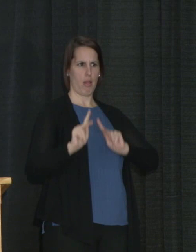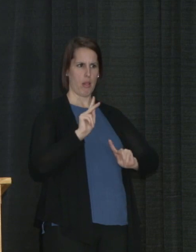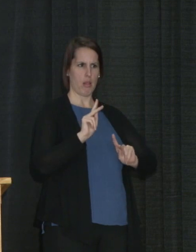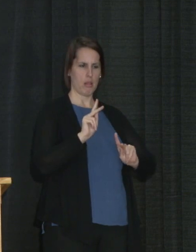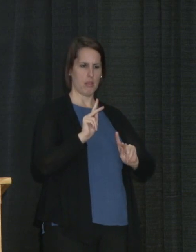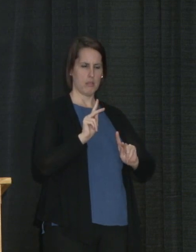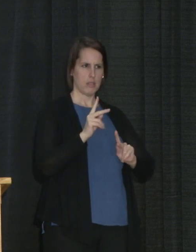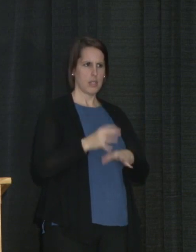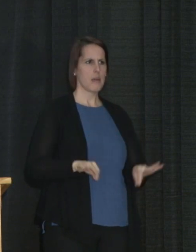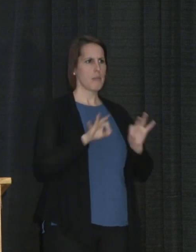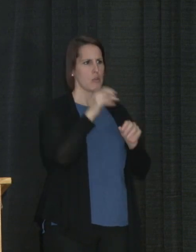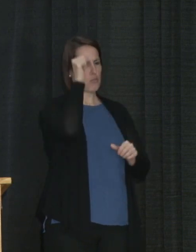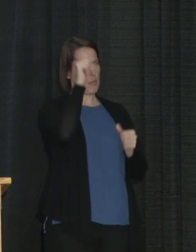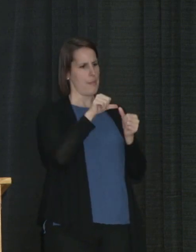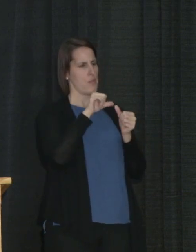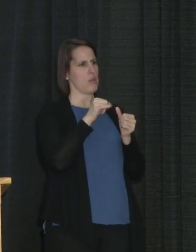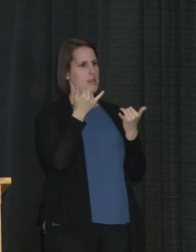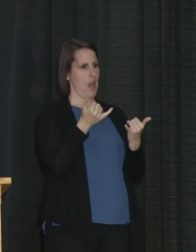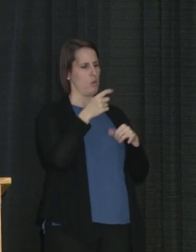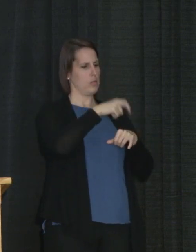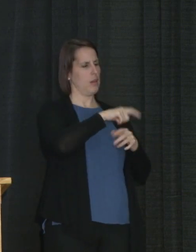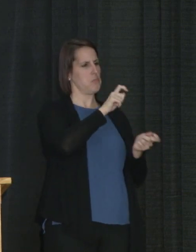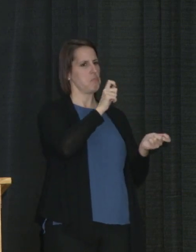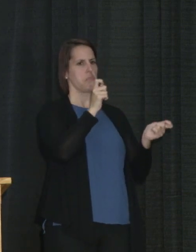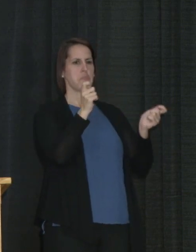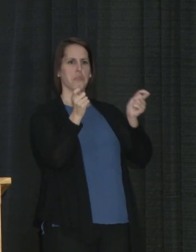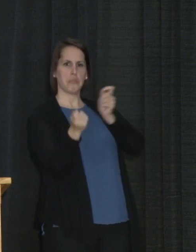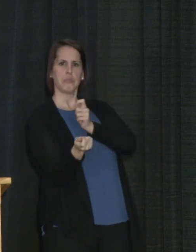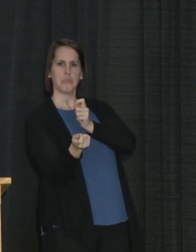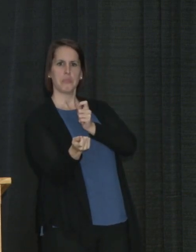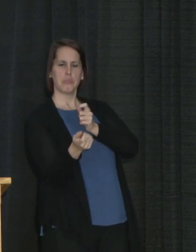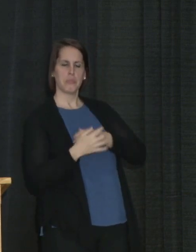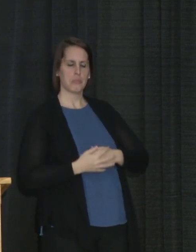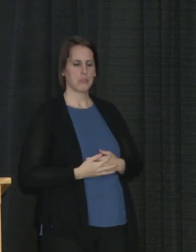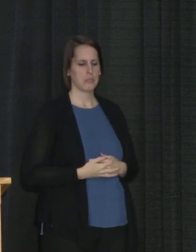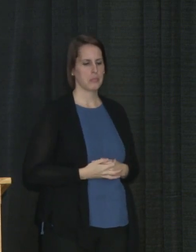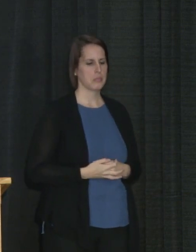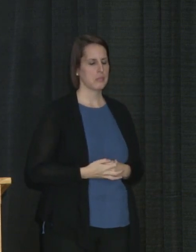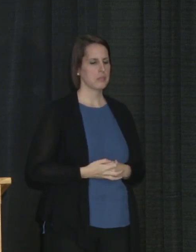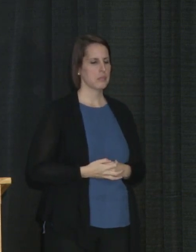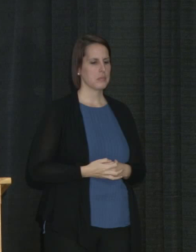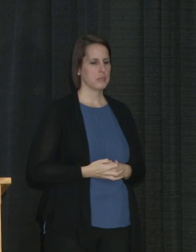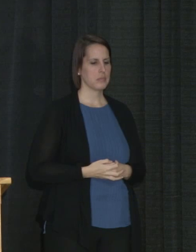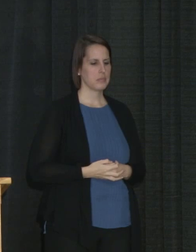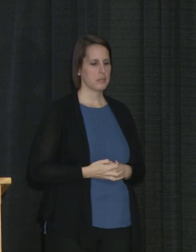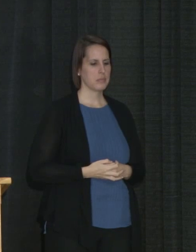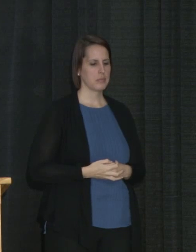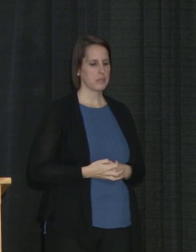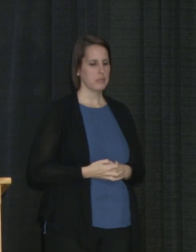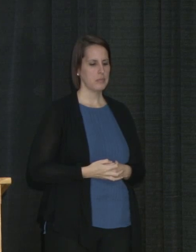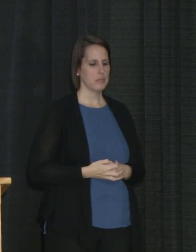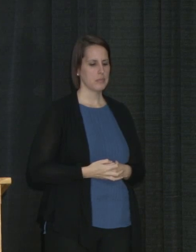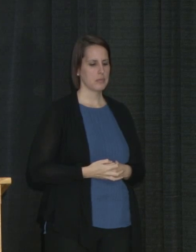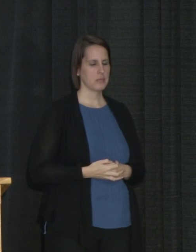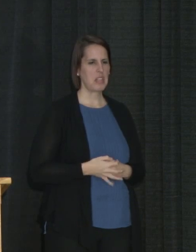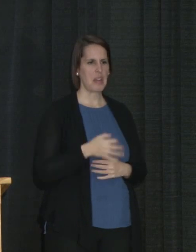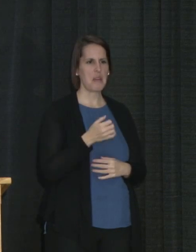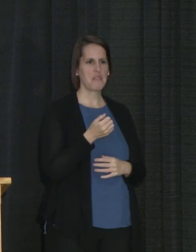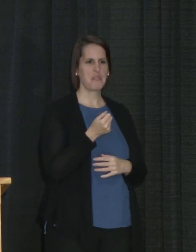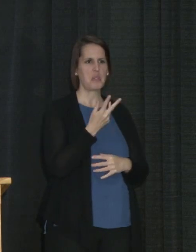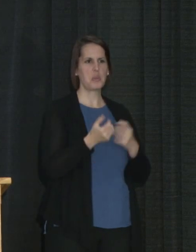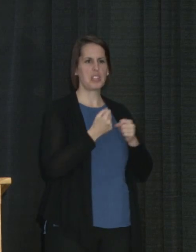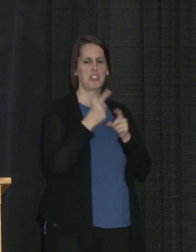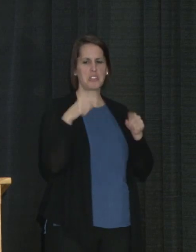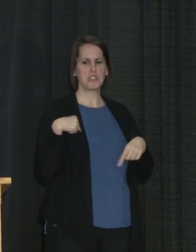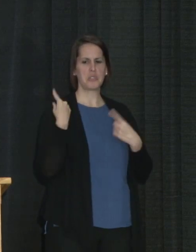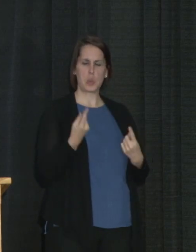are perhaps turning a corner in this province. It's been a tough number of years, and